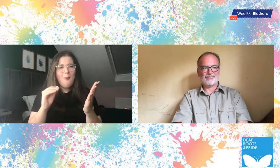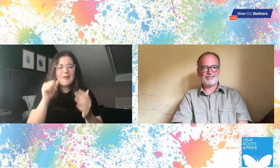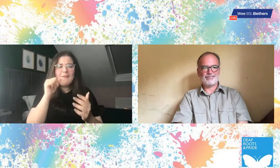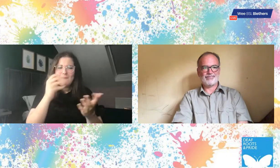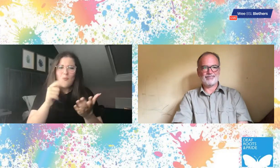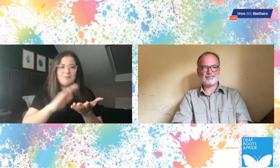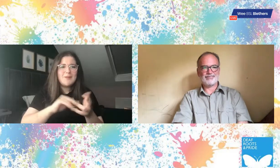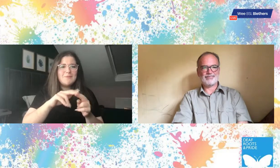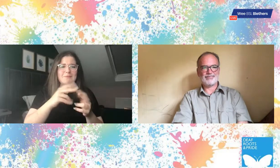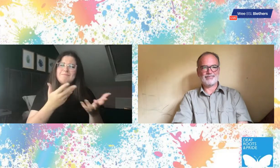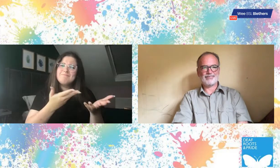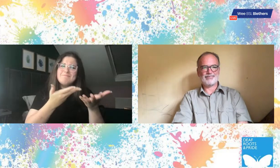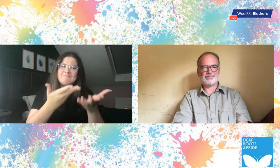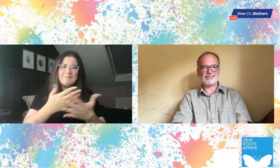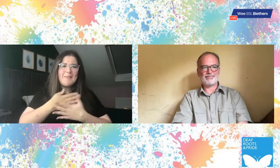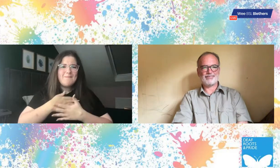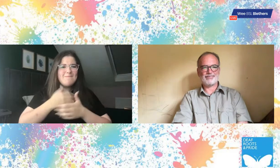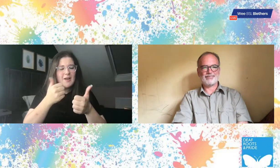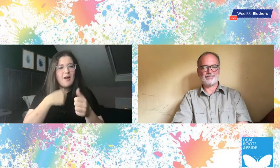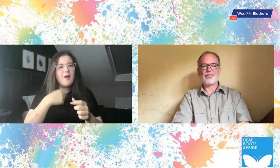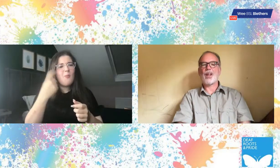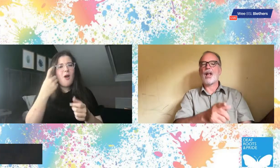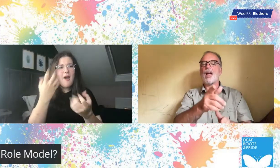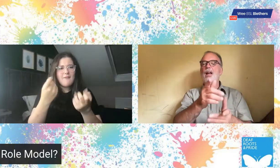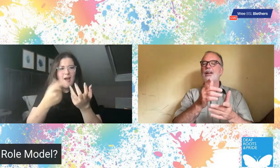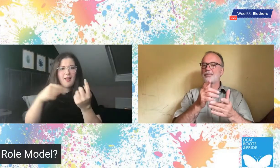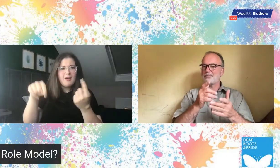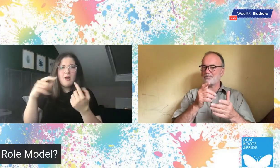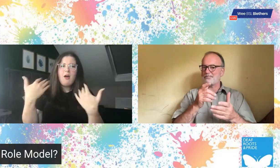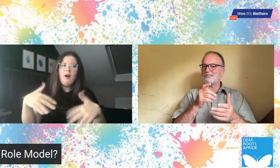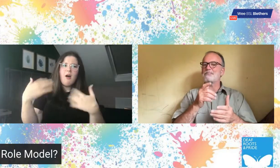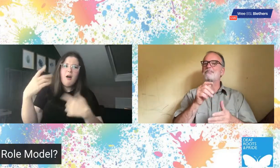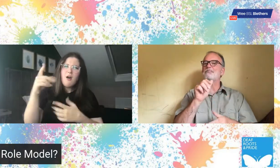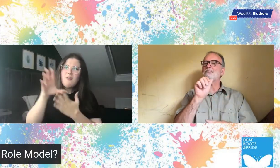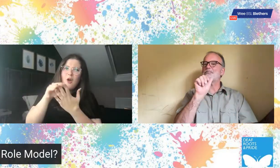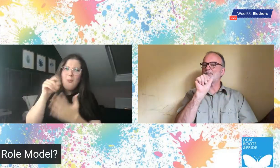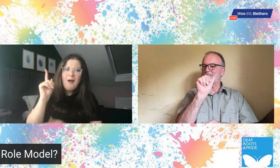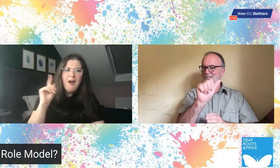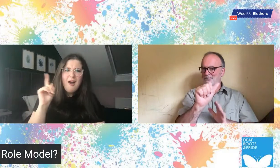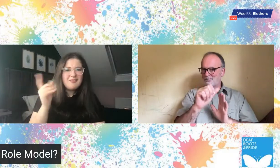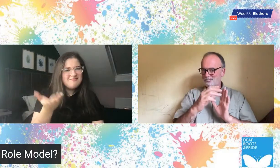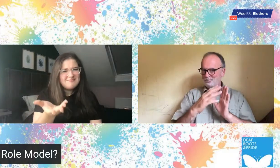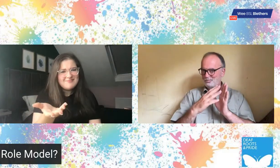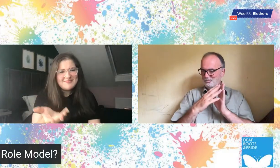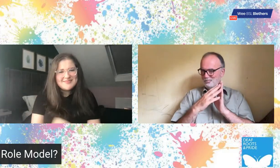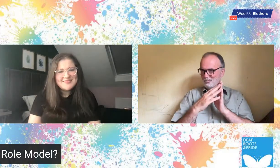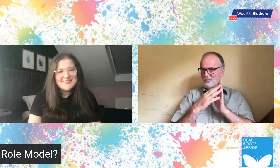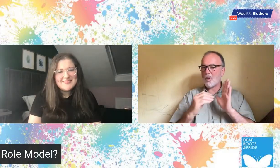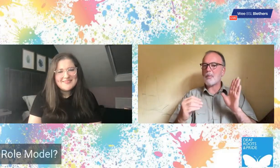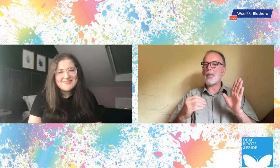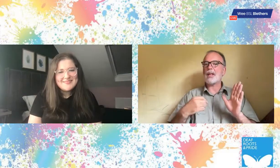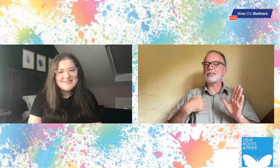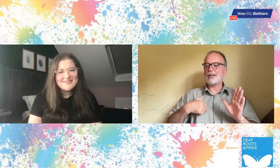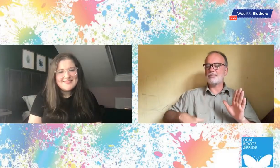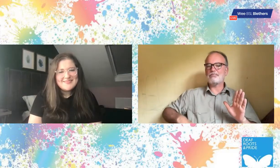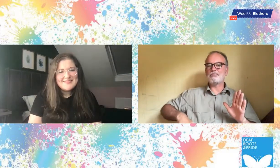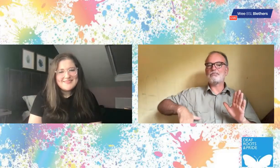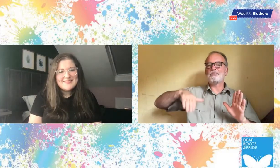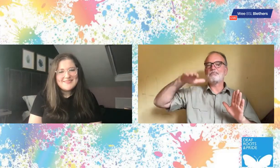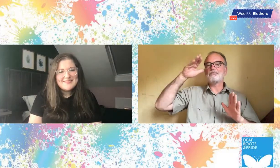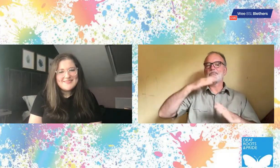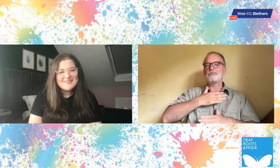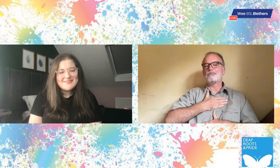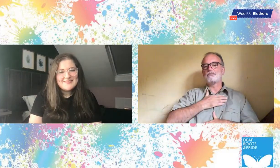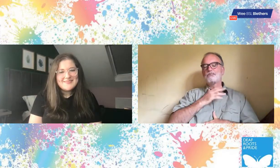John, before we close tonight's Blethers, I just want to say that have you got any